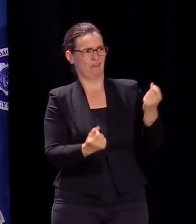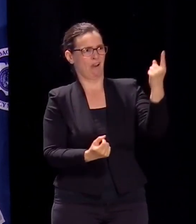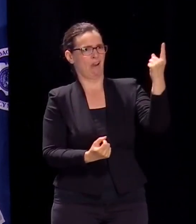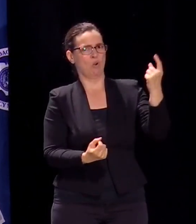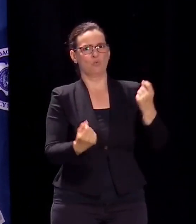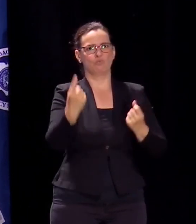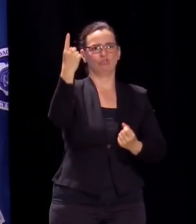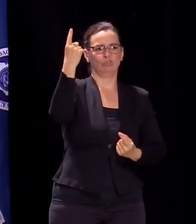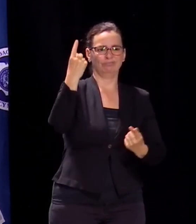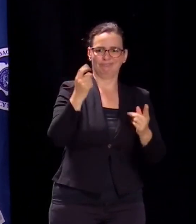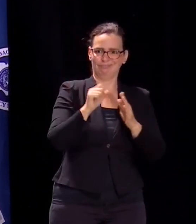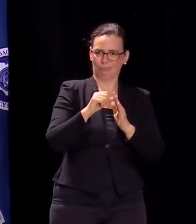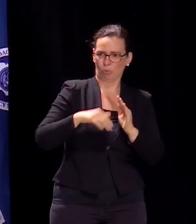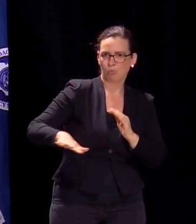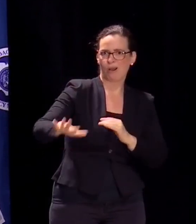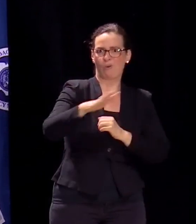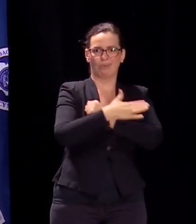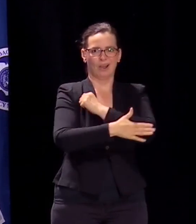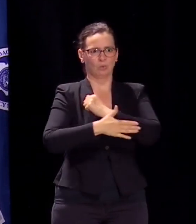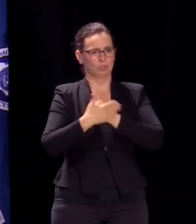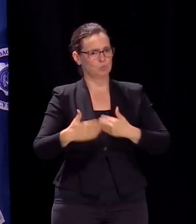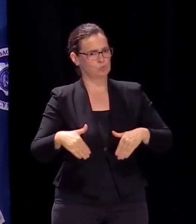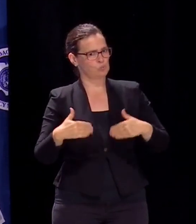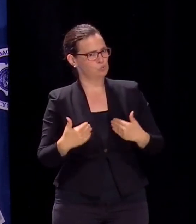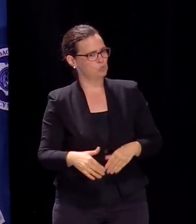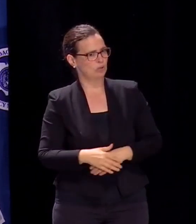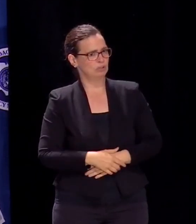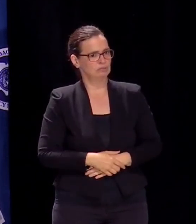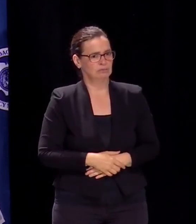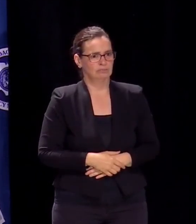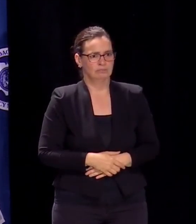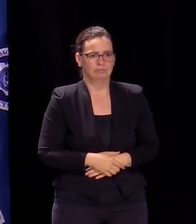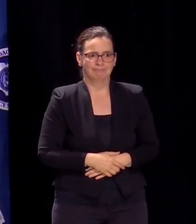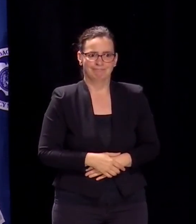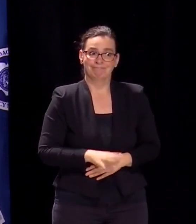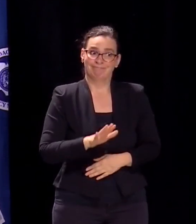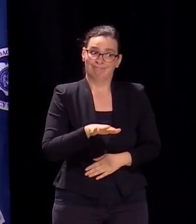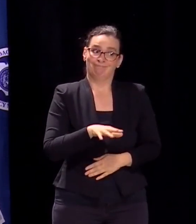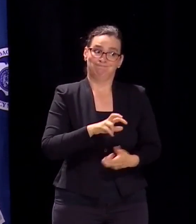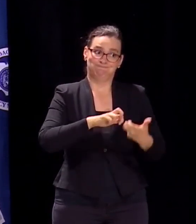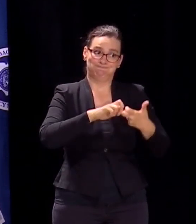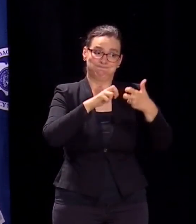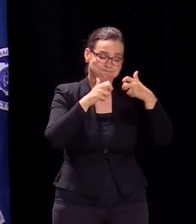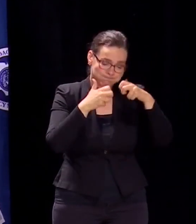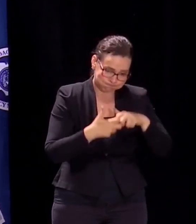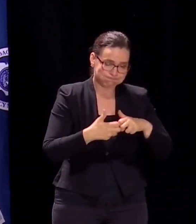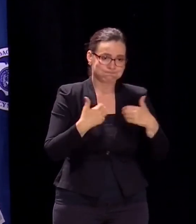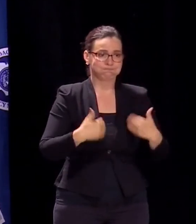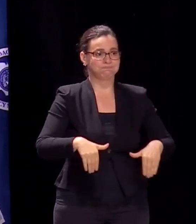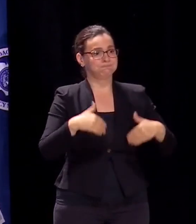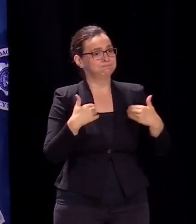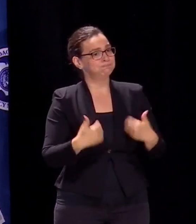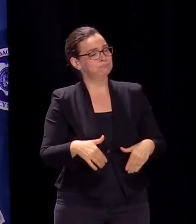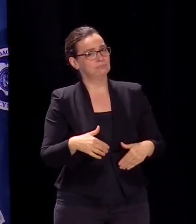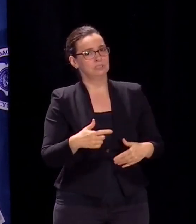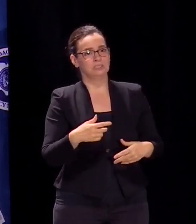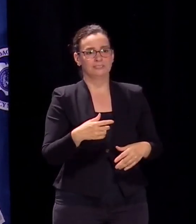are confused by what is sold at the stores. What is sold at the stores are sparklers and these other little types